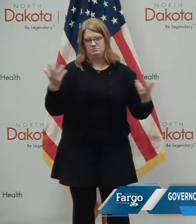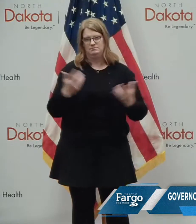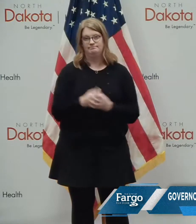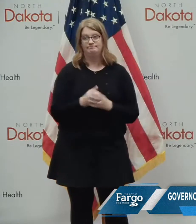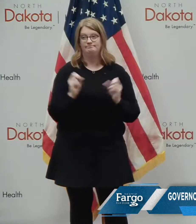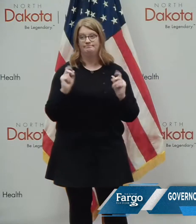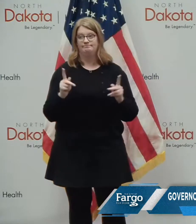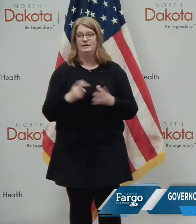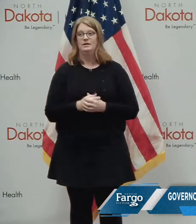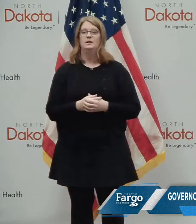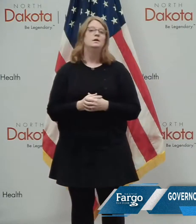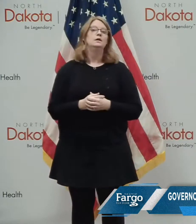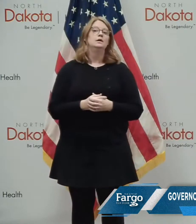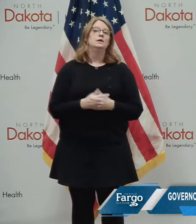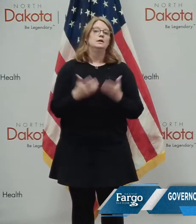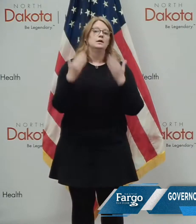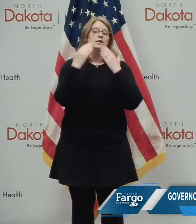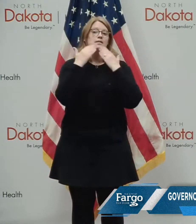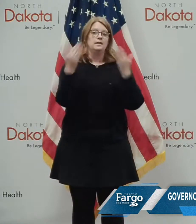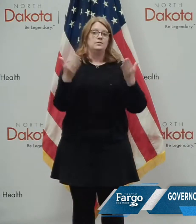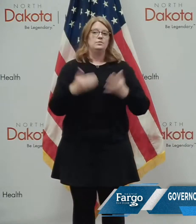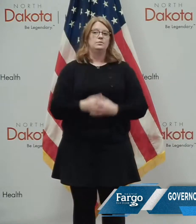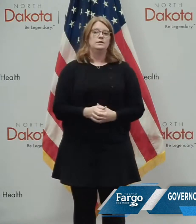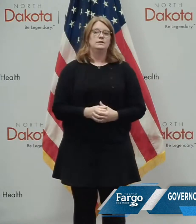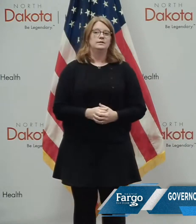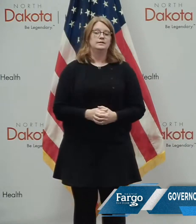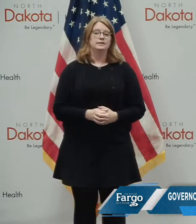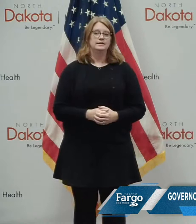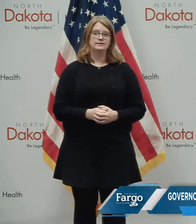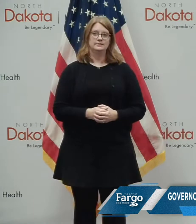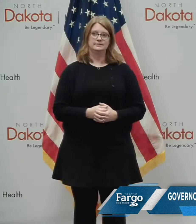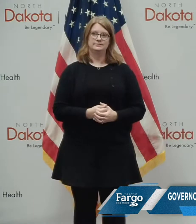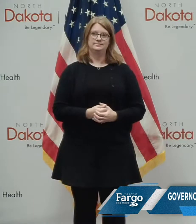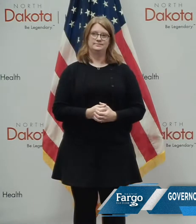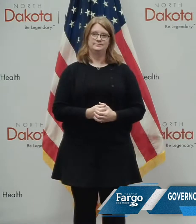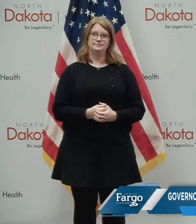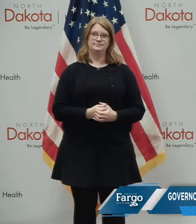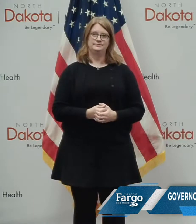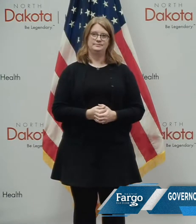Okay, with that, we'll say thank you, and